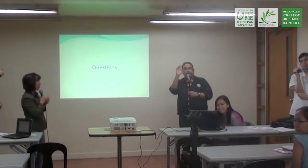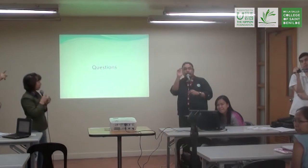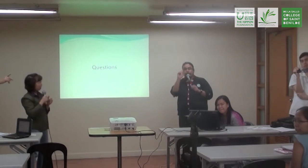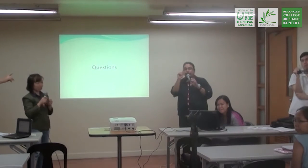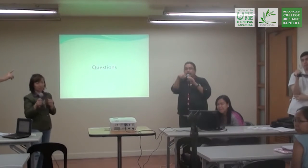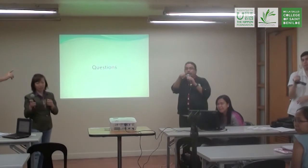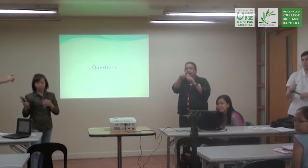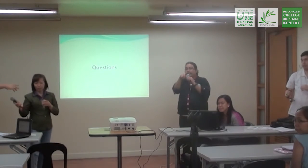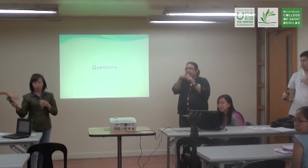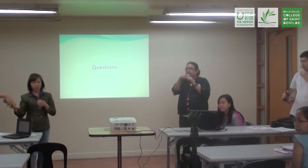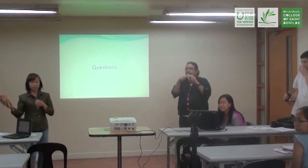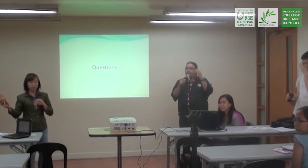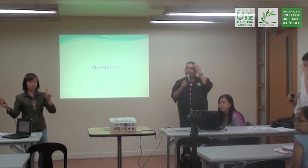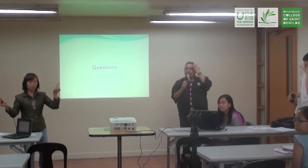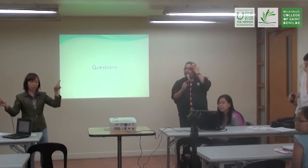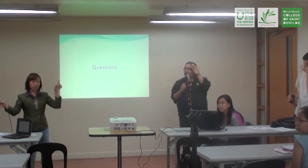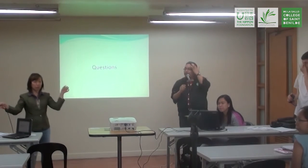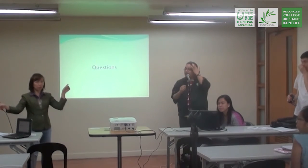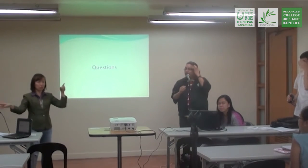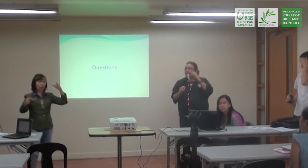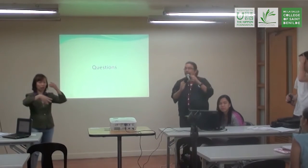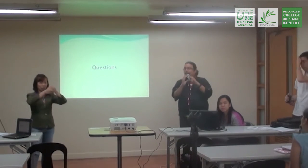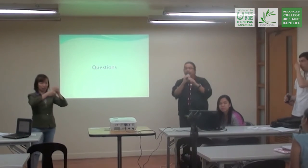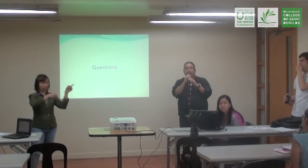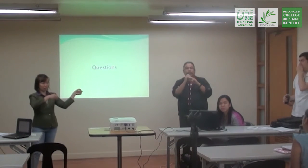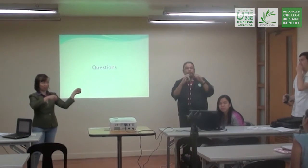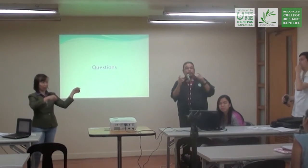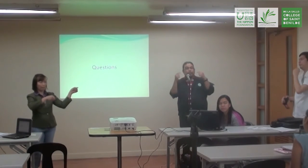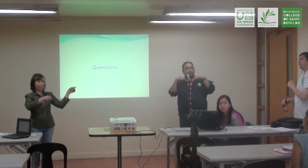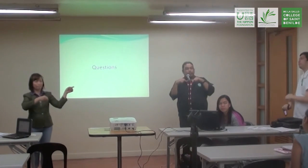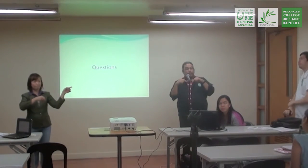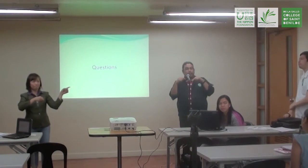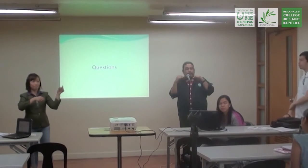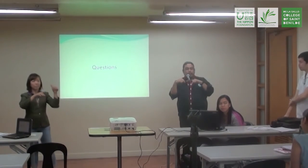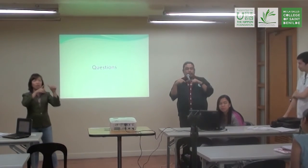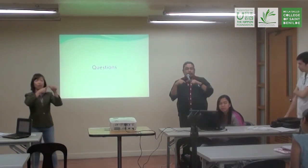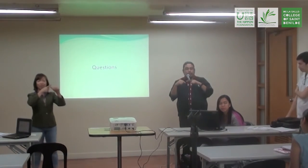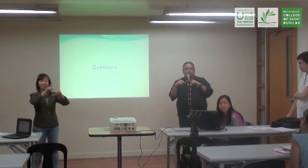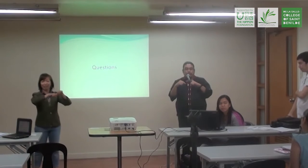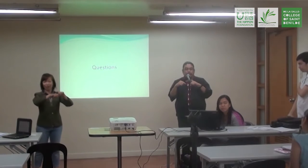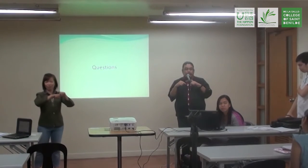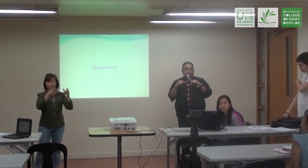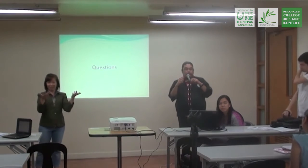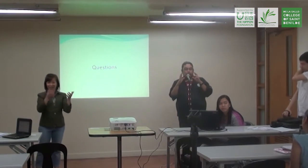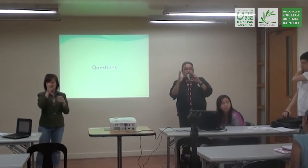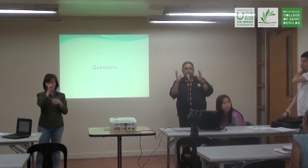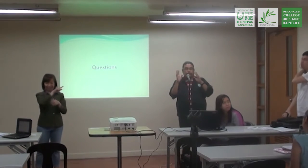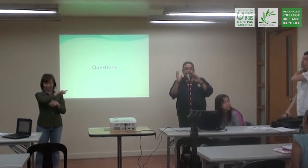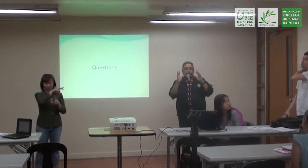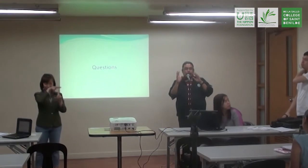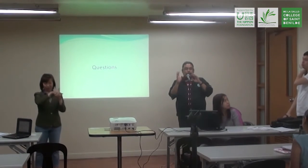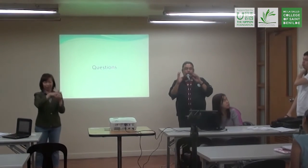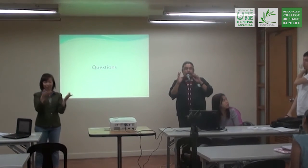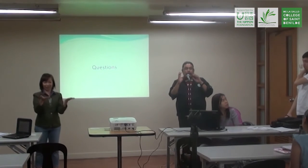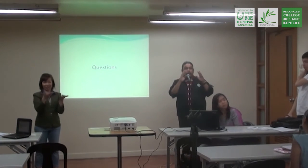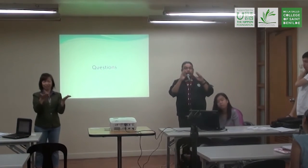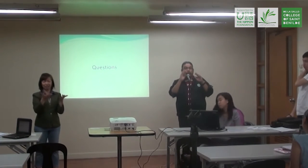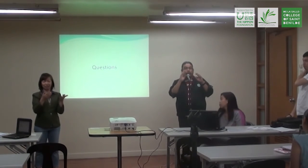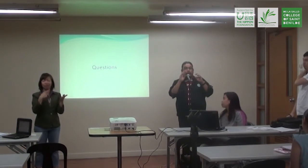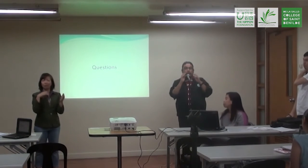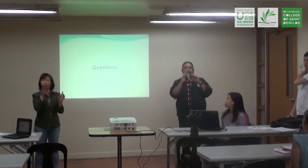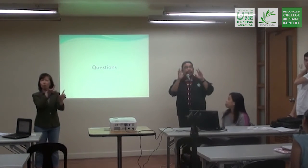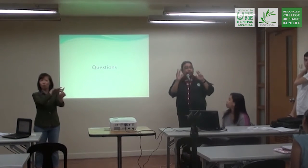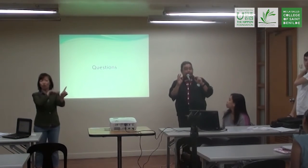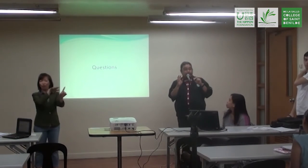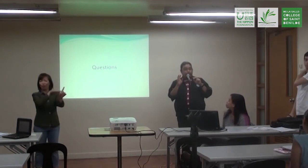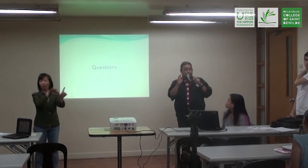want to share. I'd like to add something to that. The first time I came to Video, I also observed how